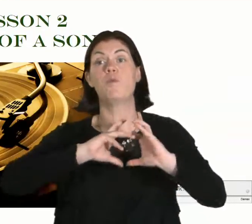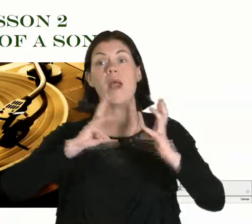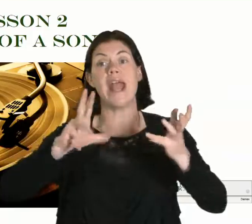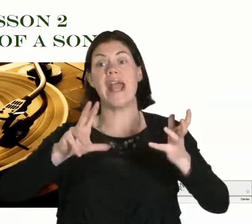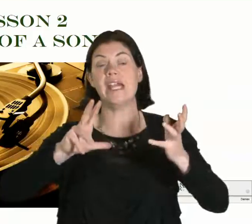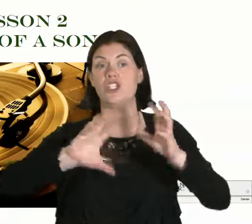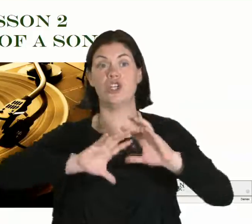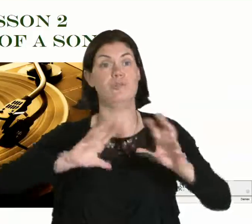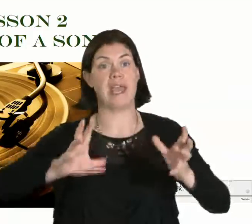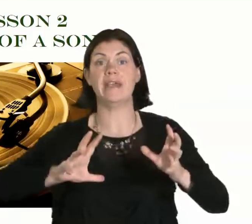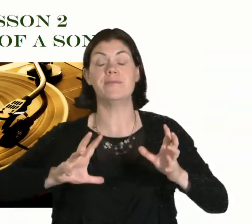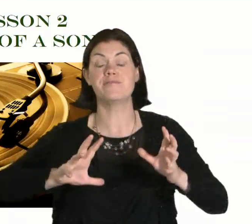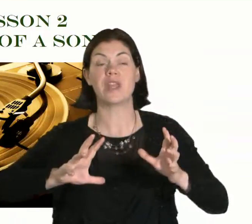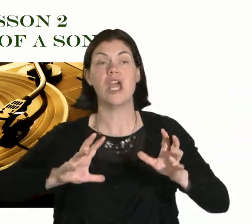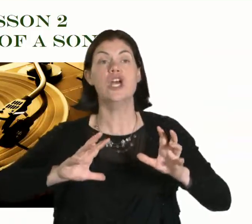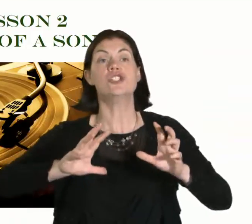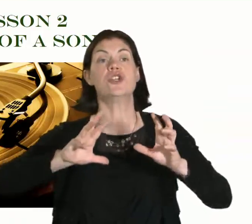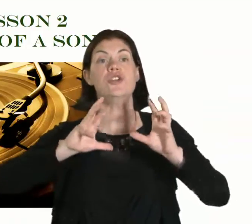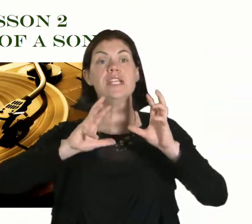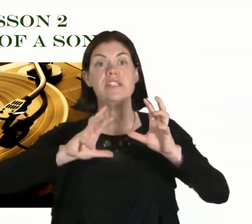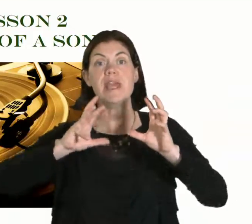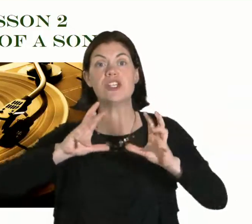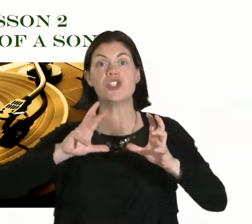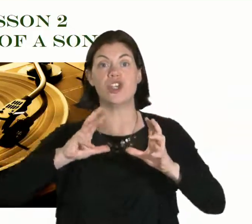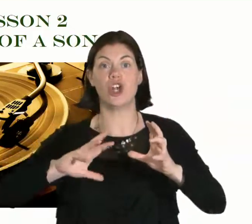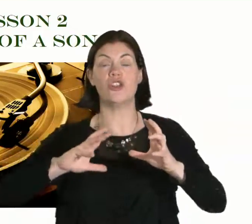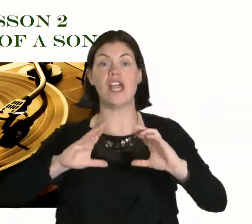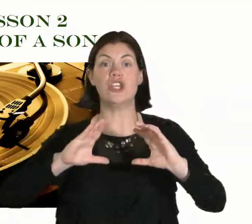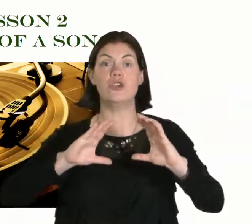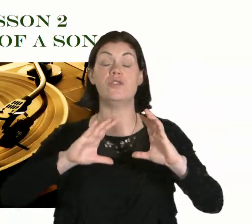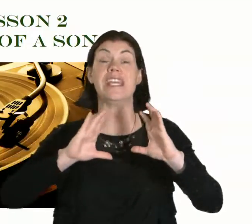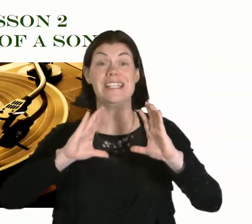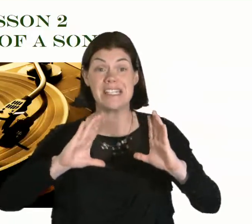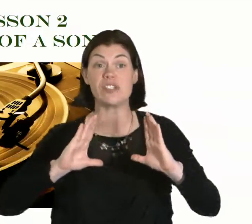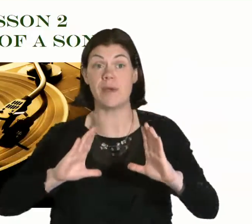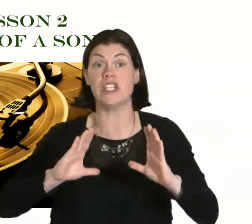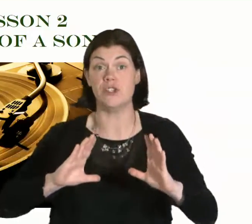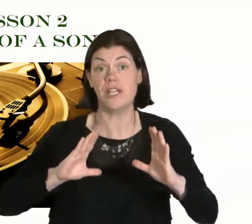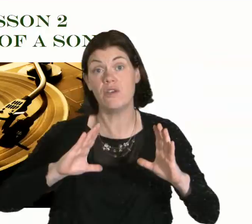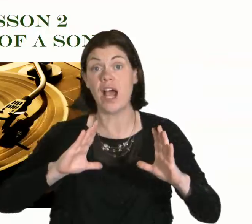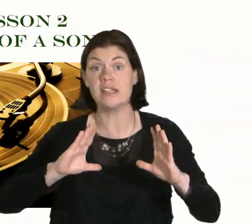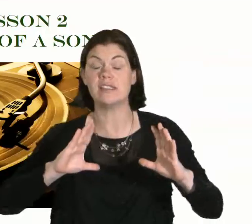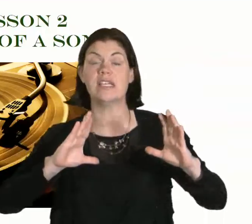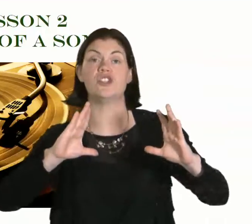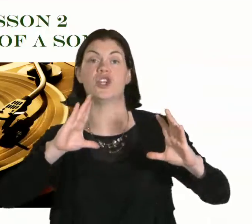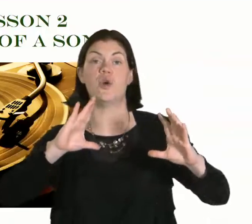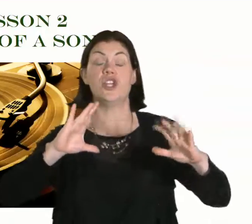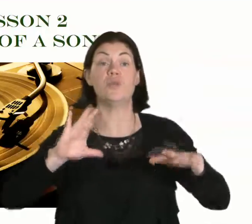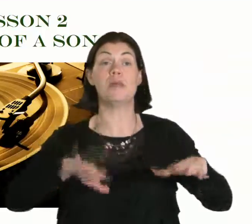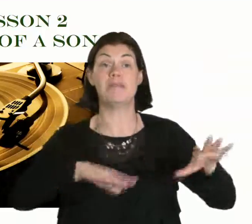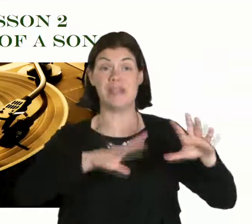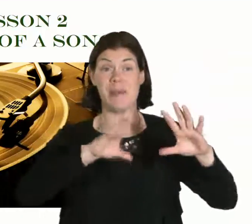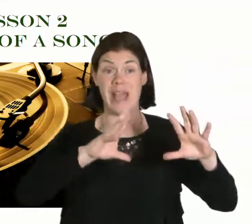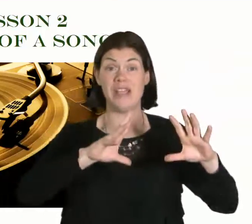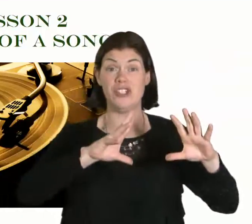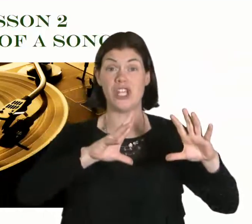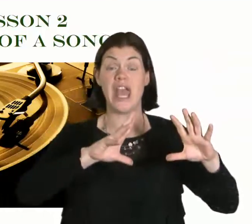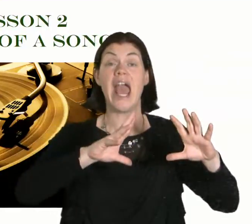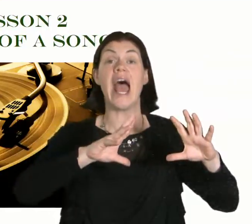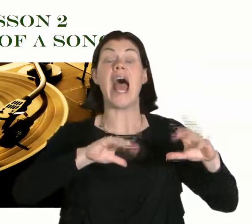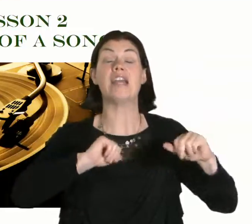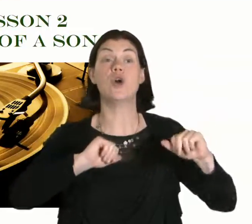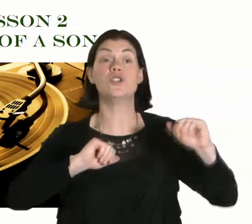It's way too big. So you need to make sure that the easiest way to do it, you guys, is to go to your Weebly